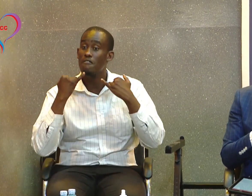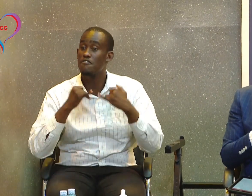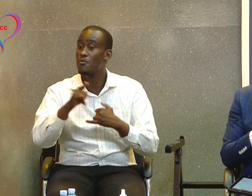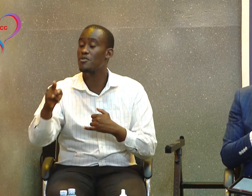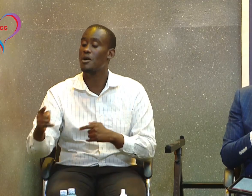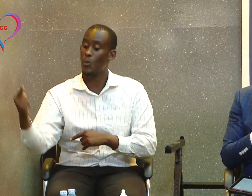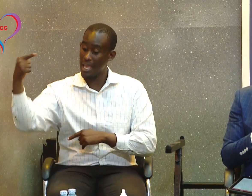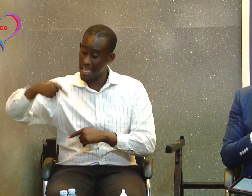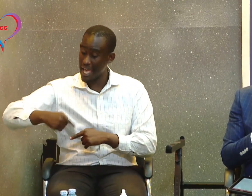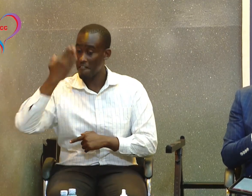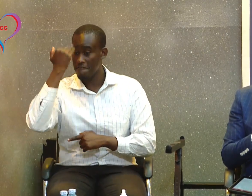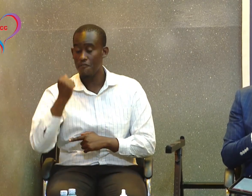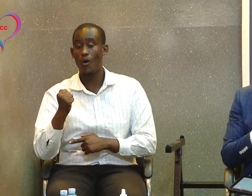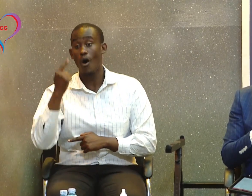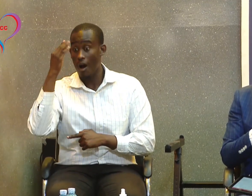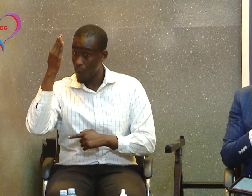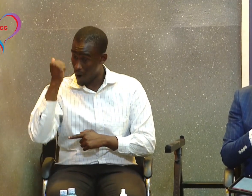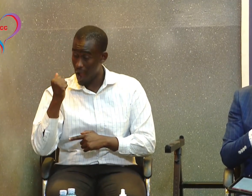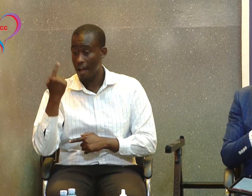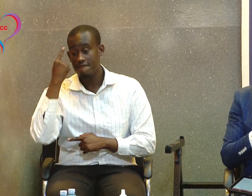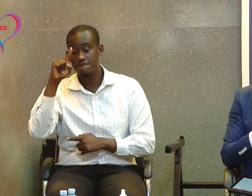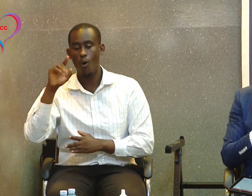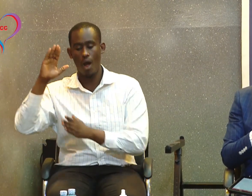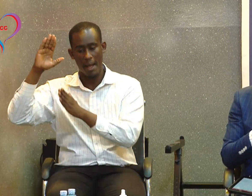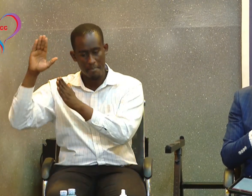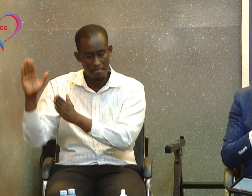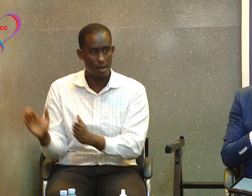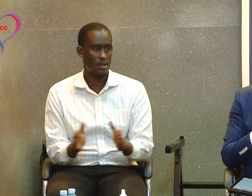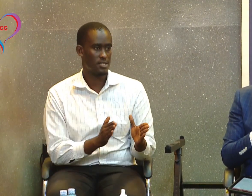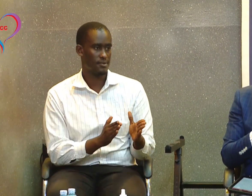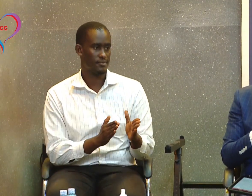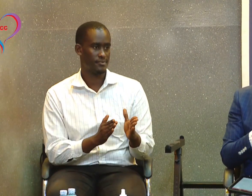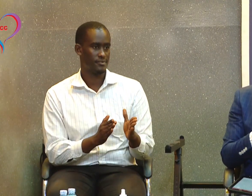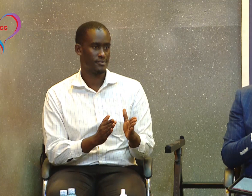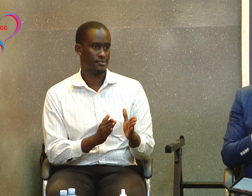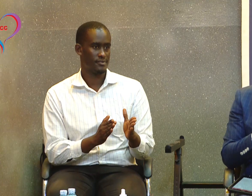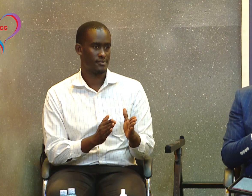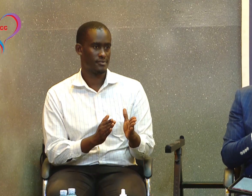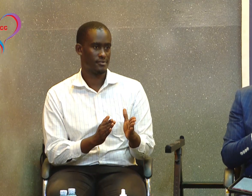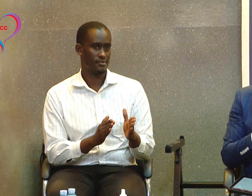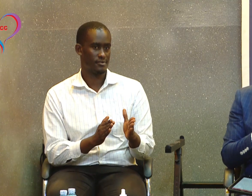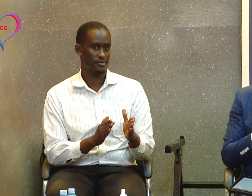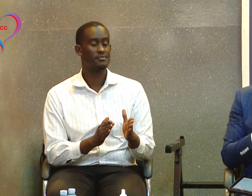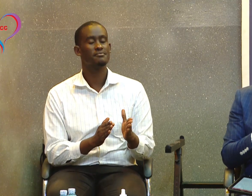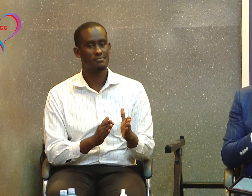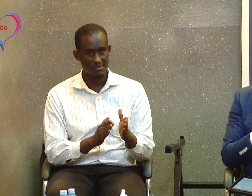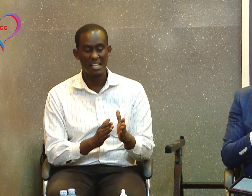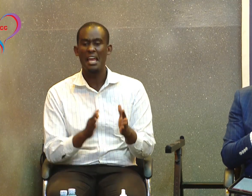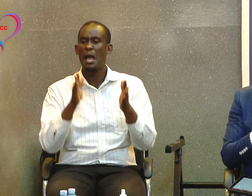purpose. There's nothing worse than living a life without a purpose.